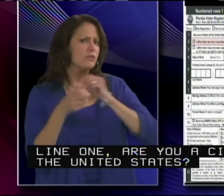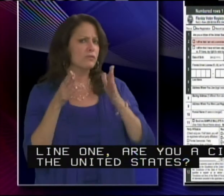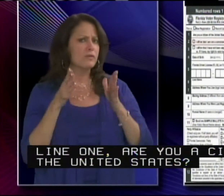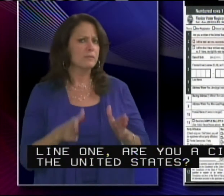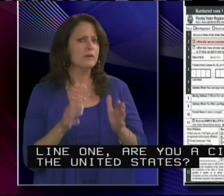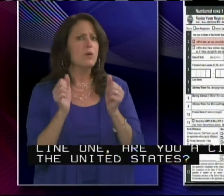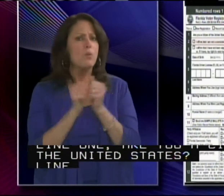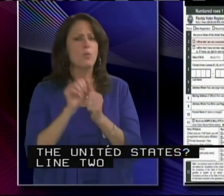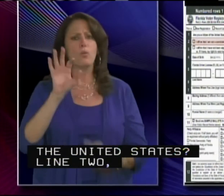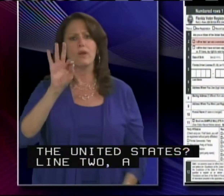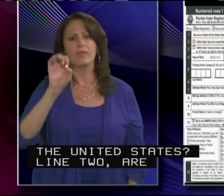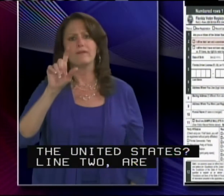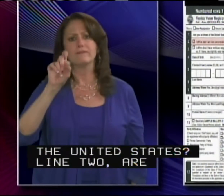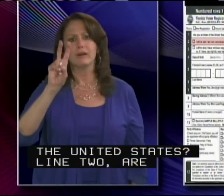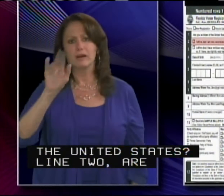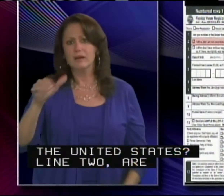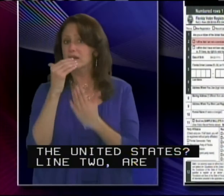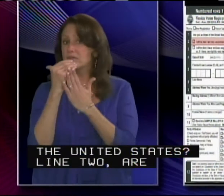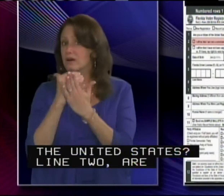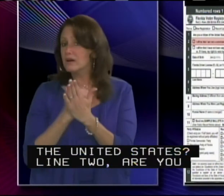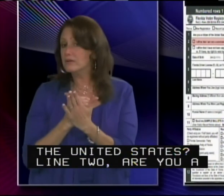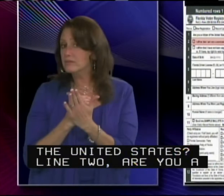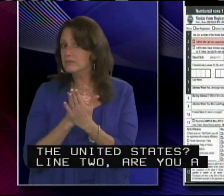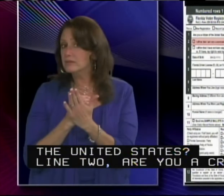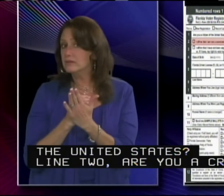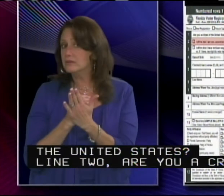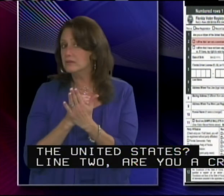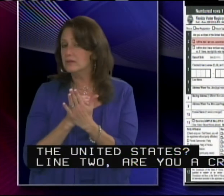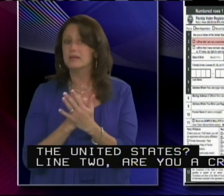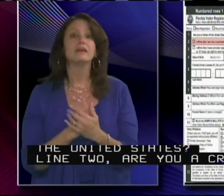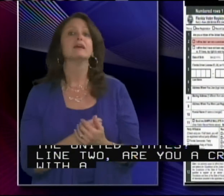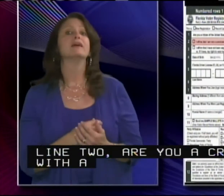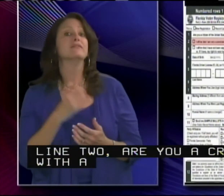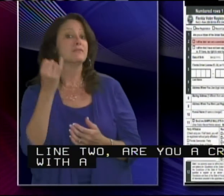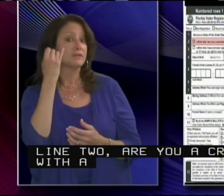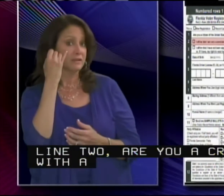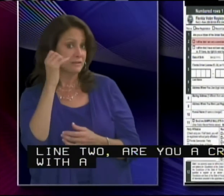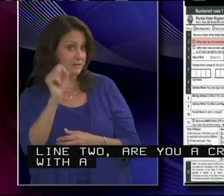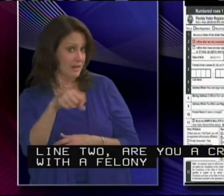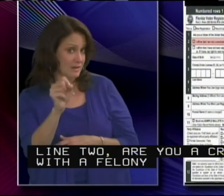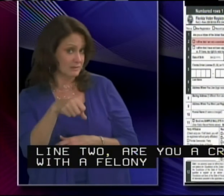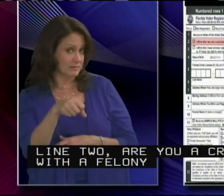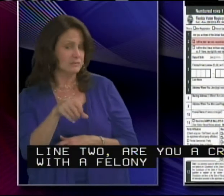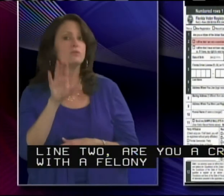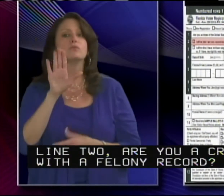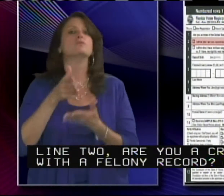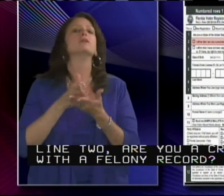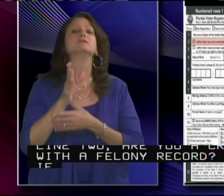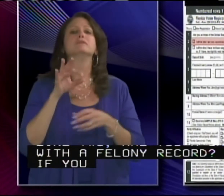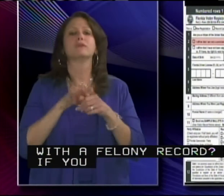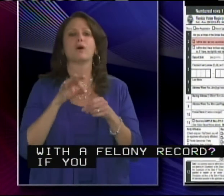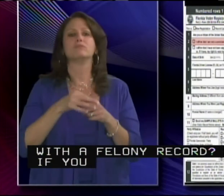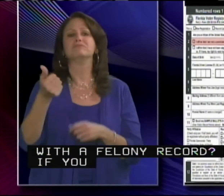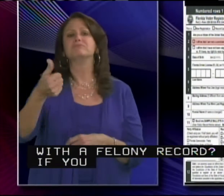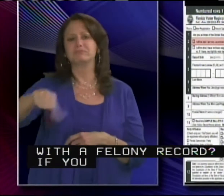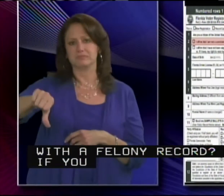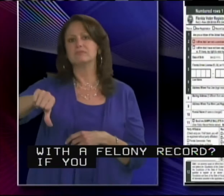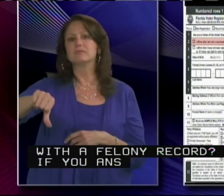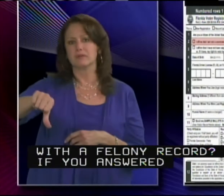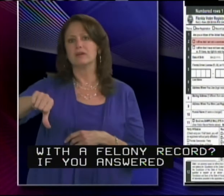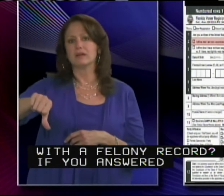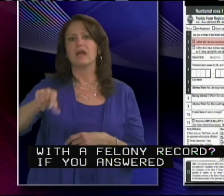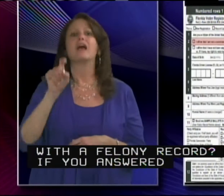a criminal with a felony record? If you answered yes, your right to vote has